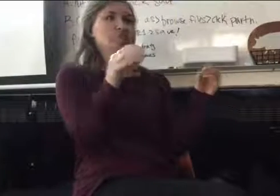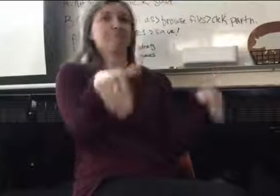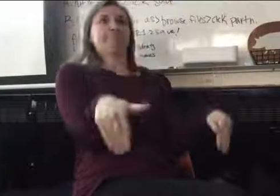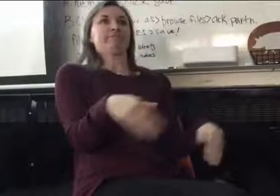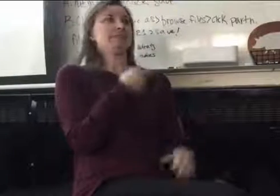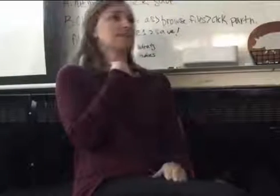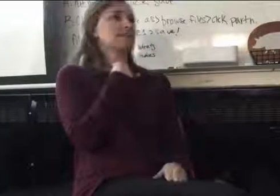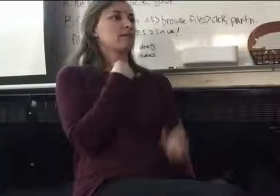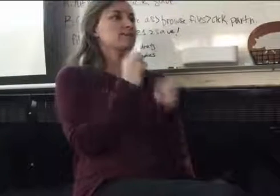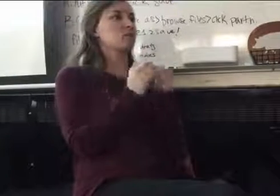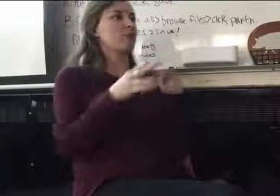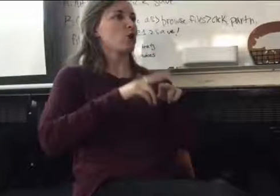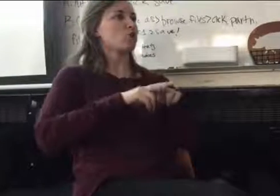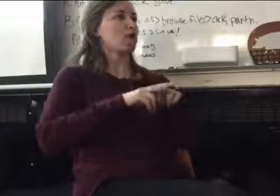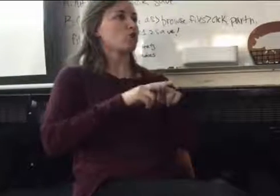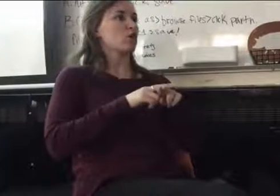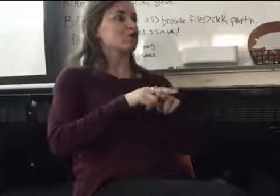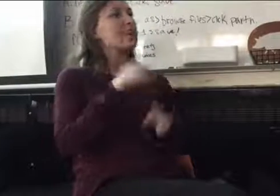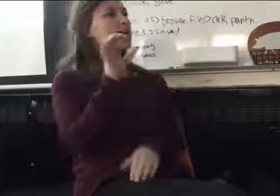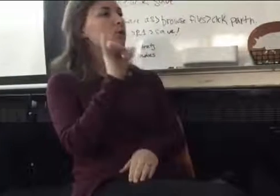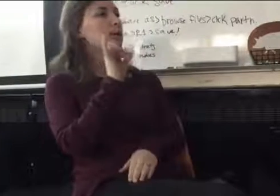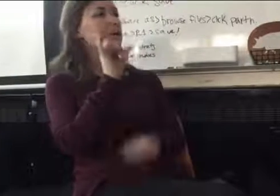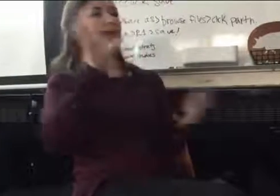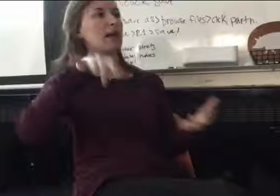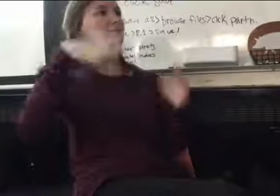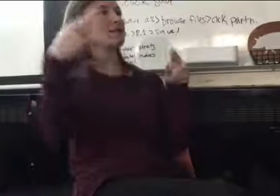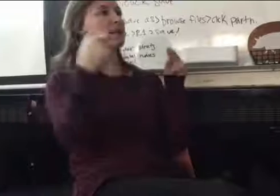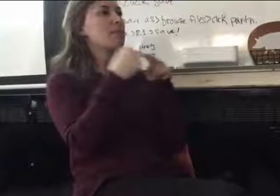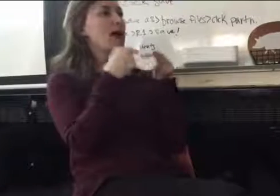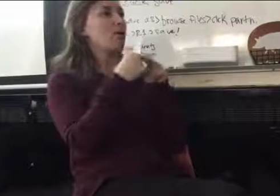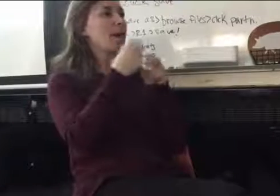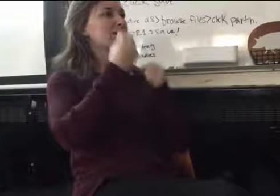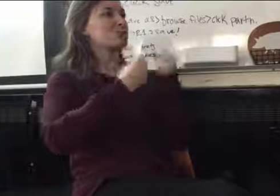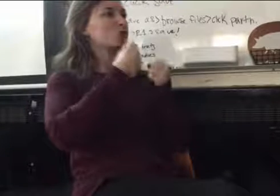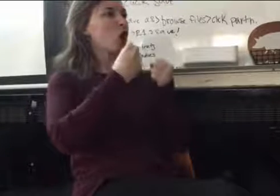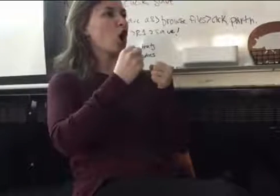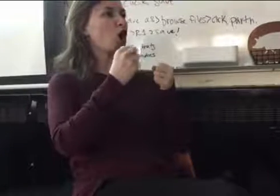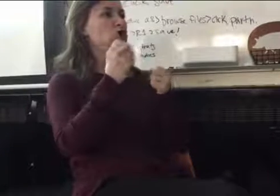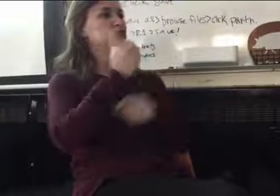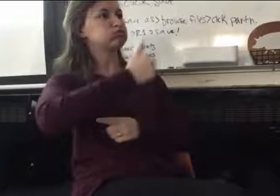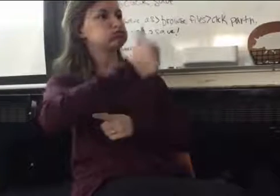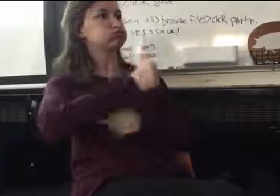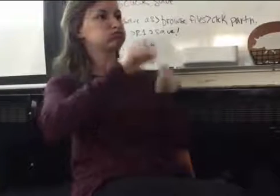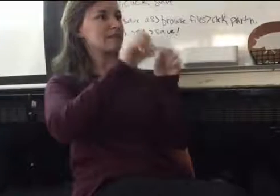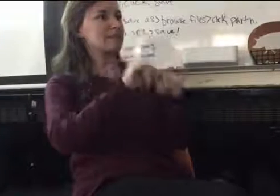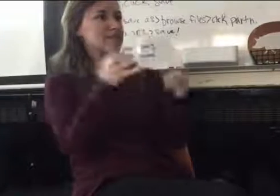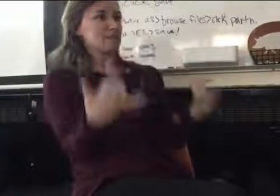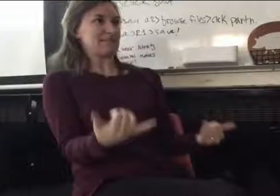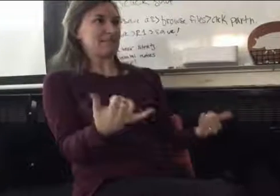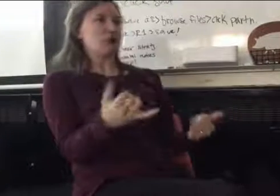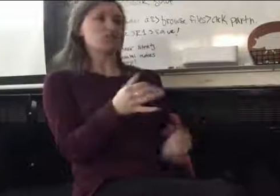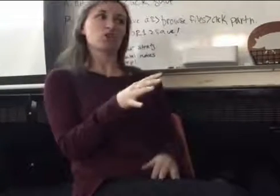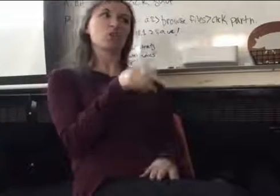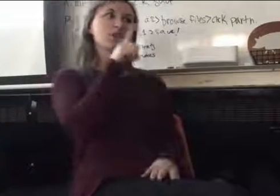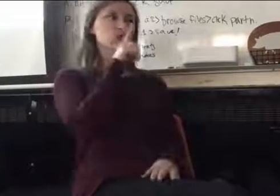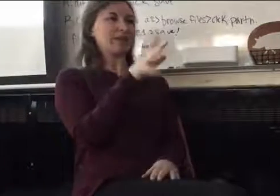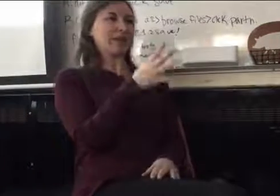the entire car system in America right now. So because of that, it destroys the South, and it's really kind of the final dagger of the